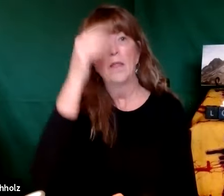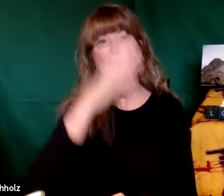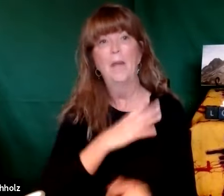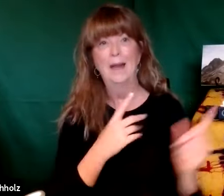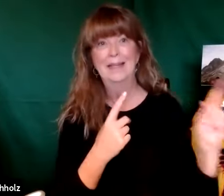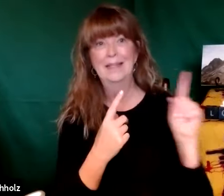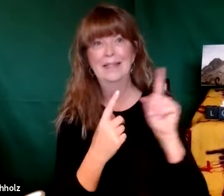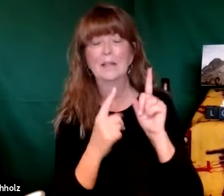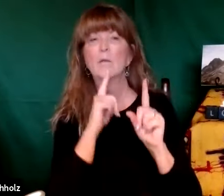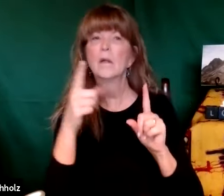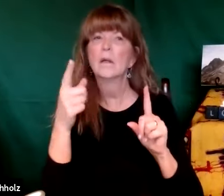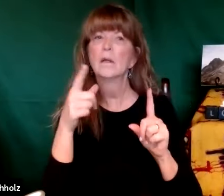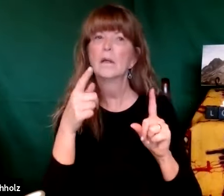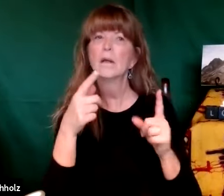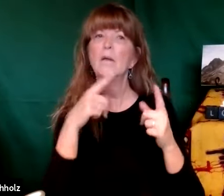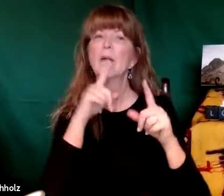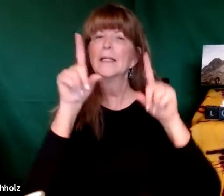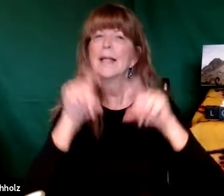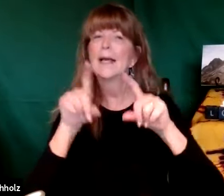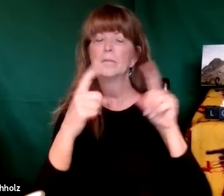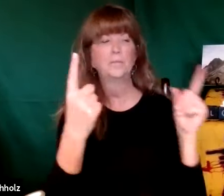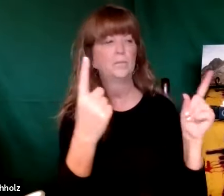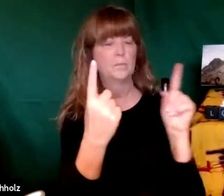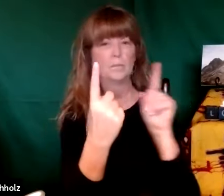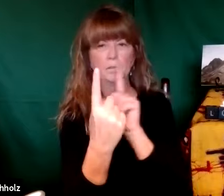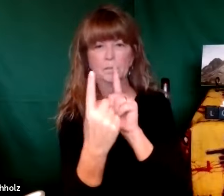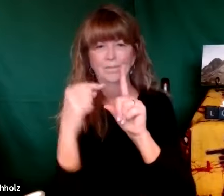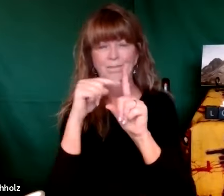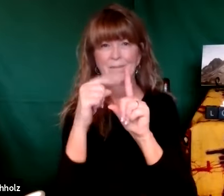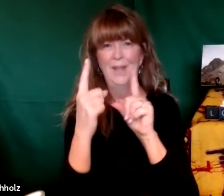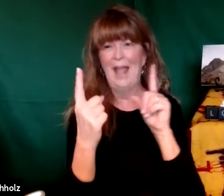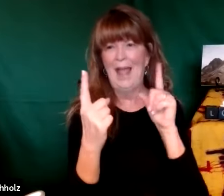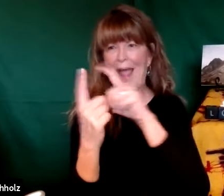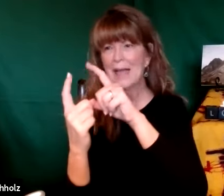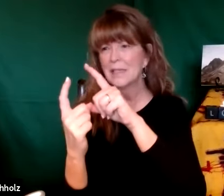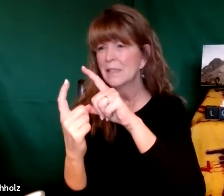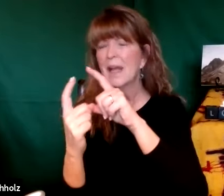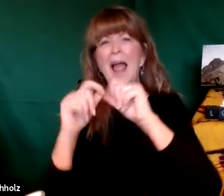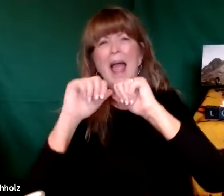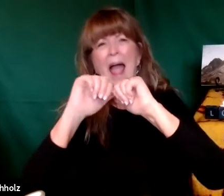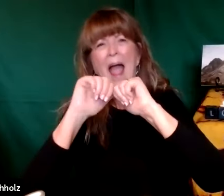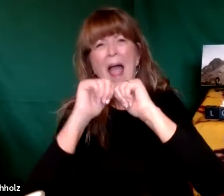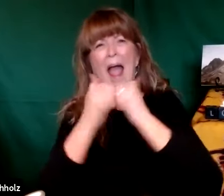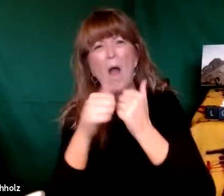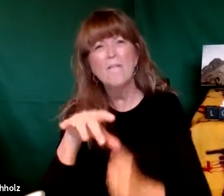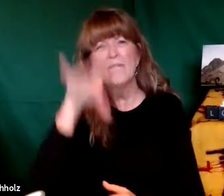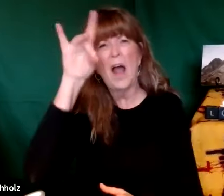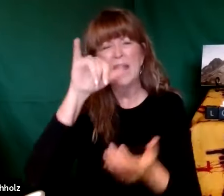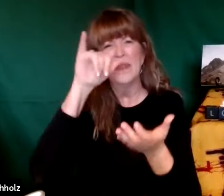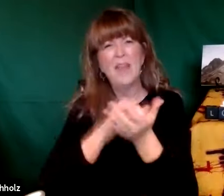man had another man approach him and he was kind of doing a little research on him and this the second man